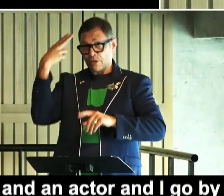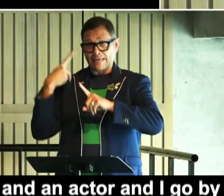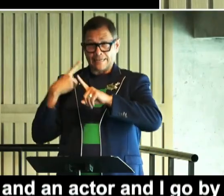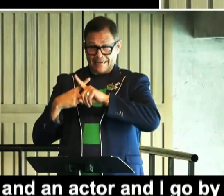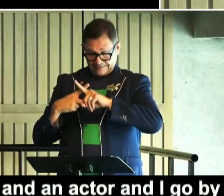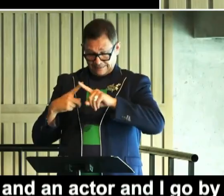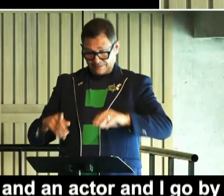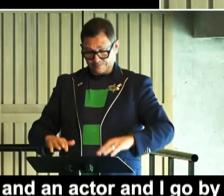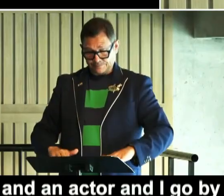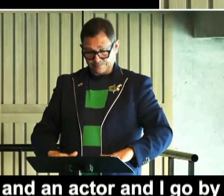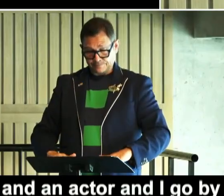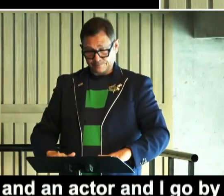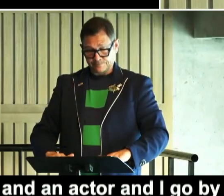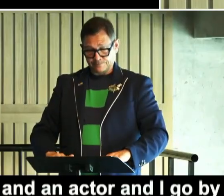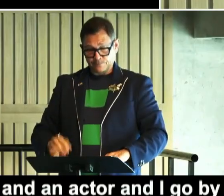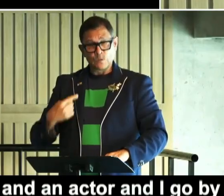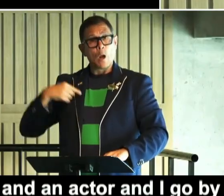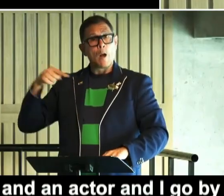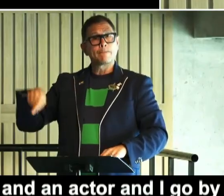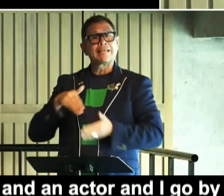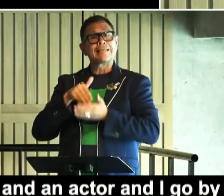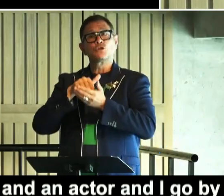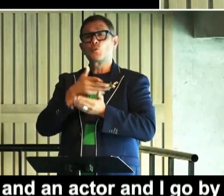also a Brand X chairman,